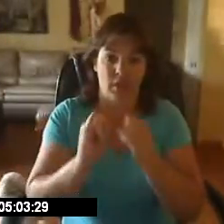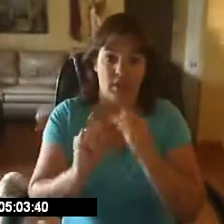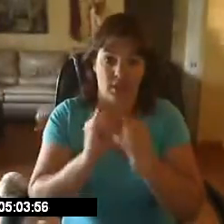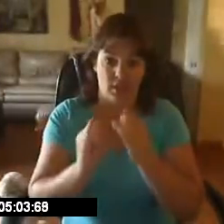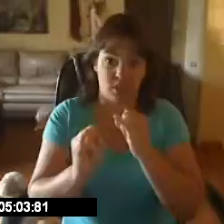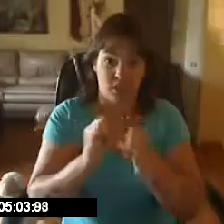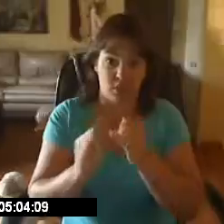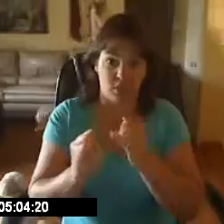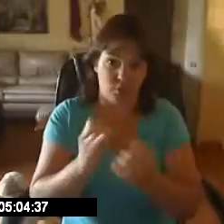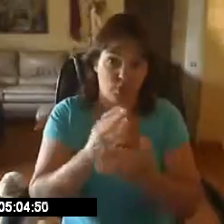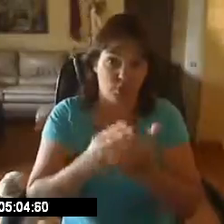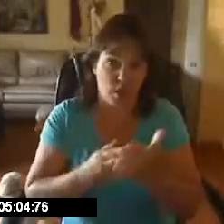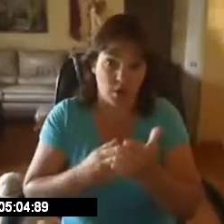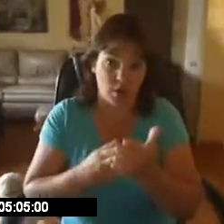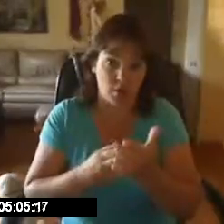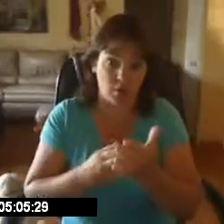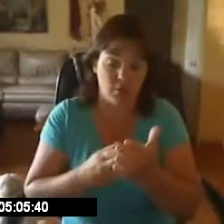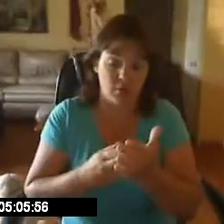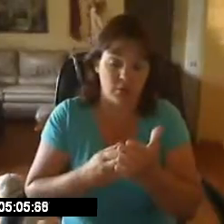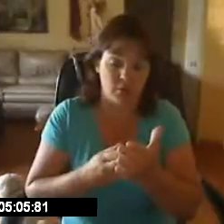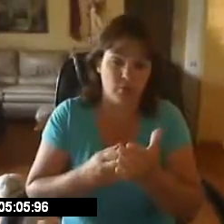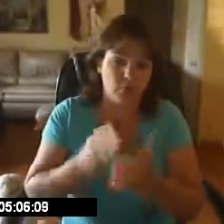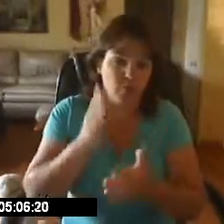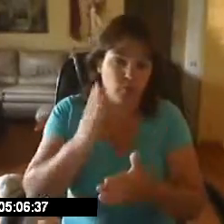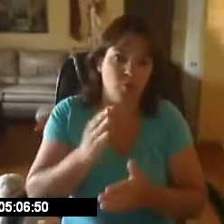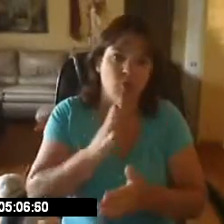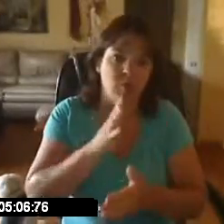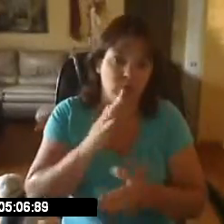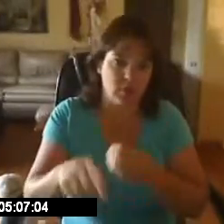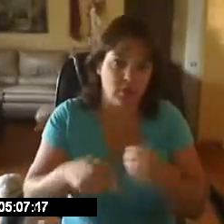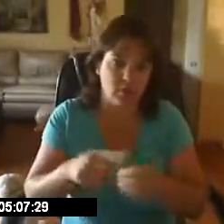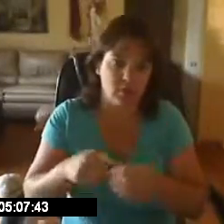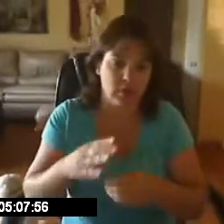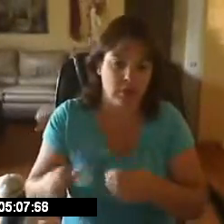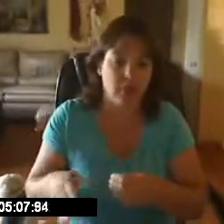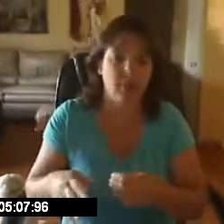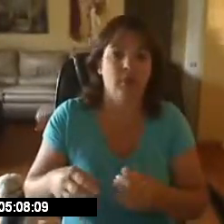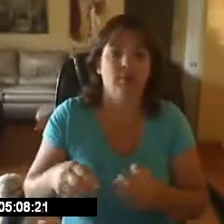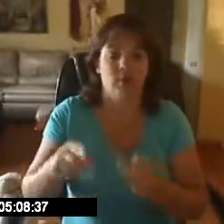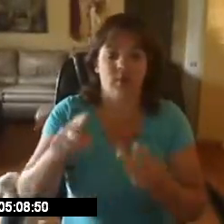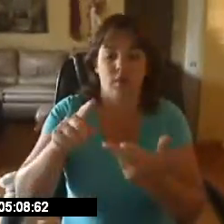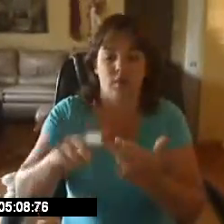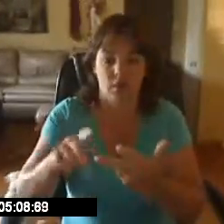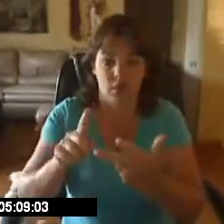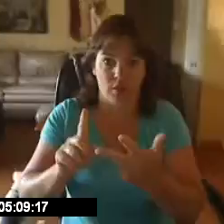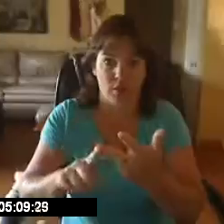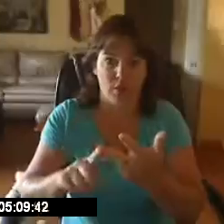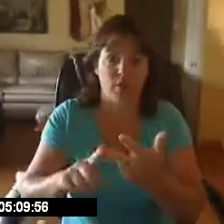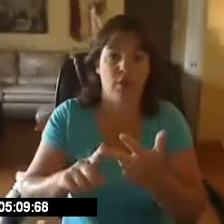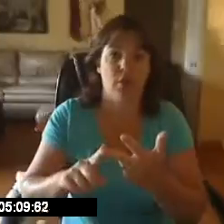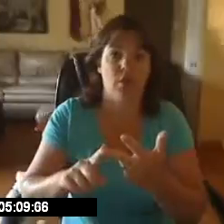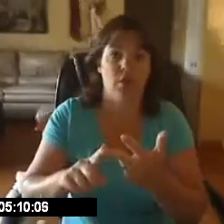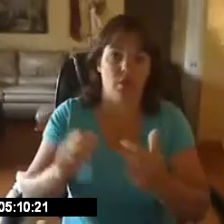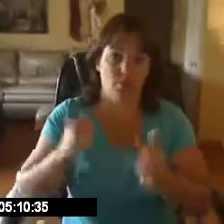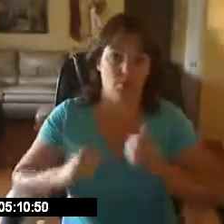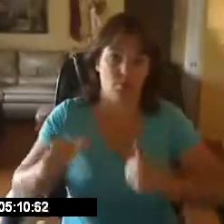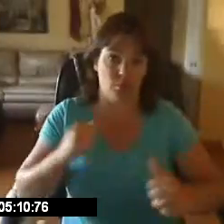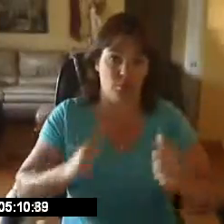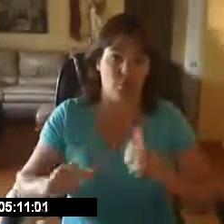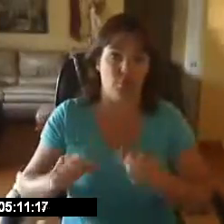portion of the test, which we'll talk about as well. And then there is a performance interpreting test. So those are all